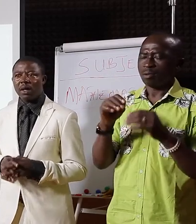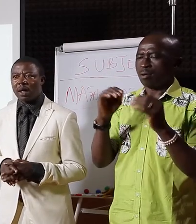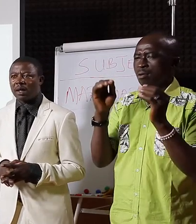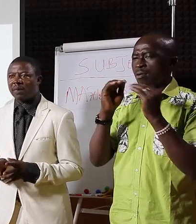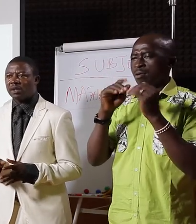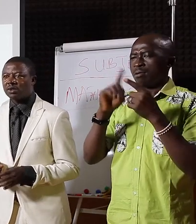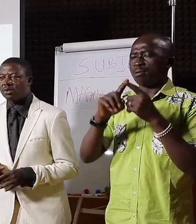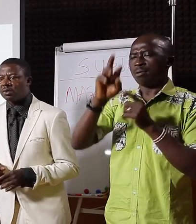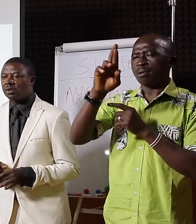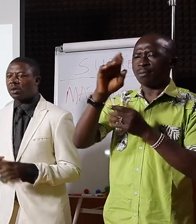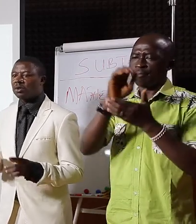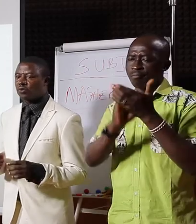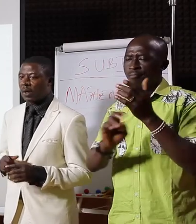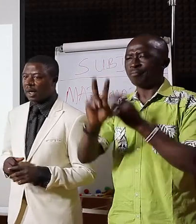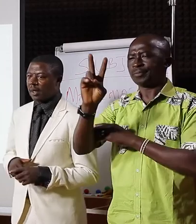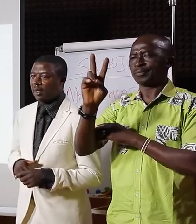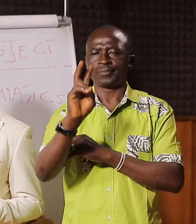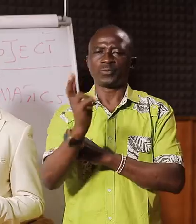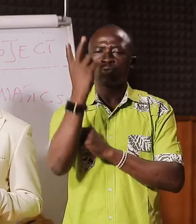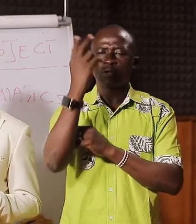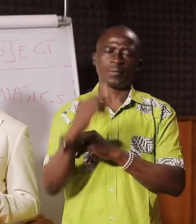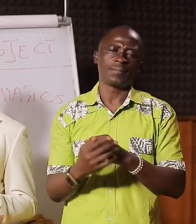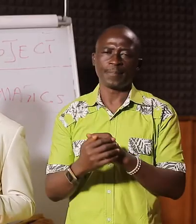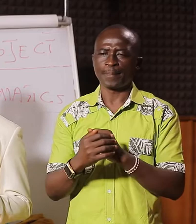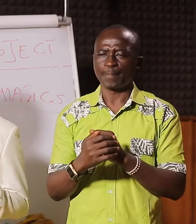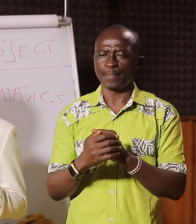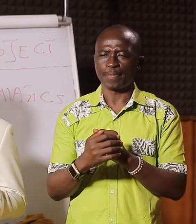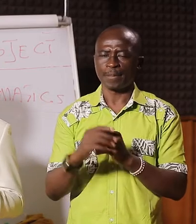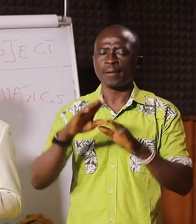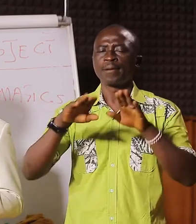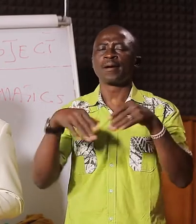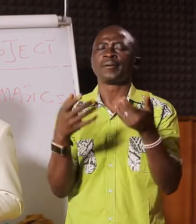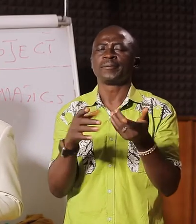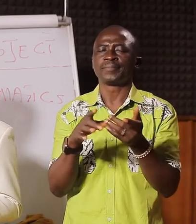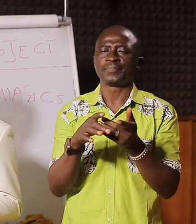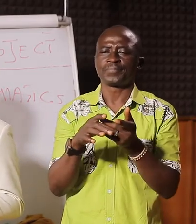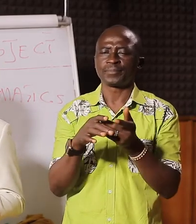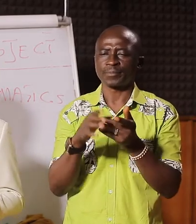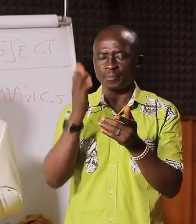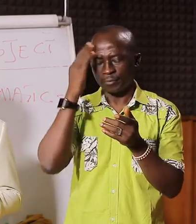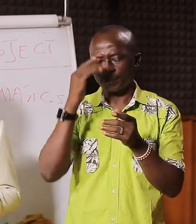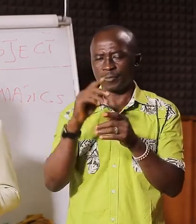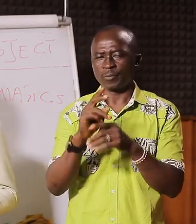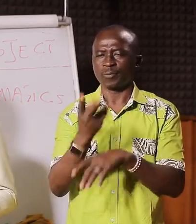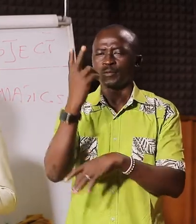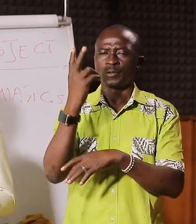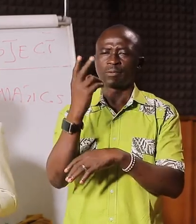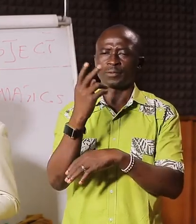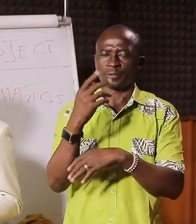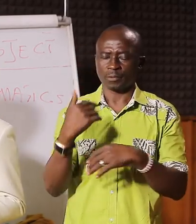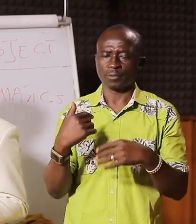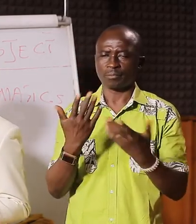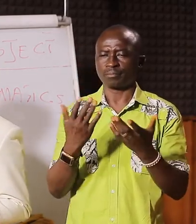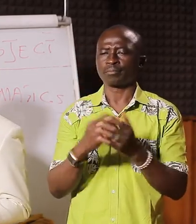to r minus 2 square. Now how do we get rid of the square? We now